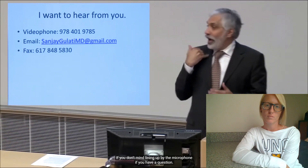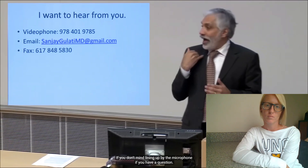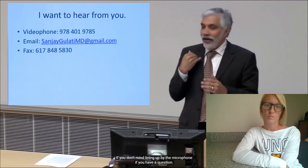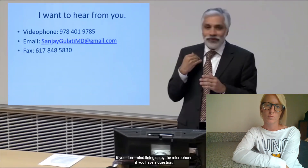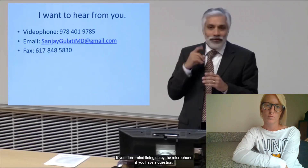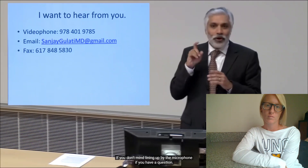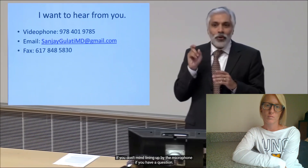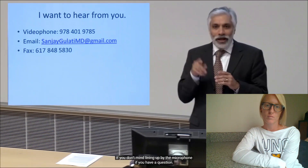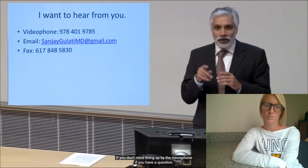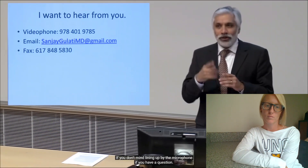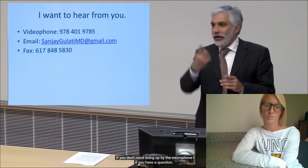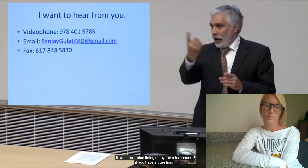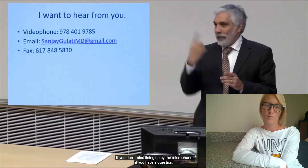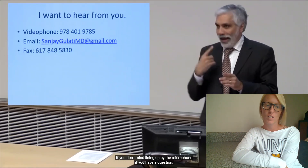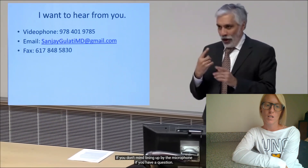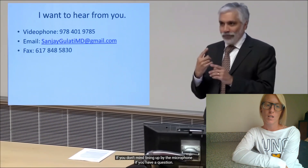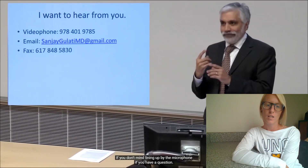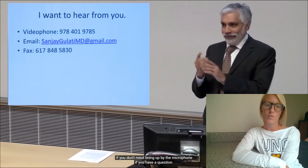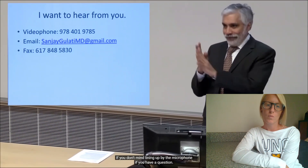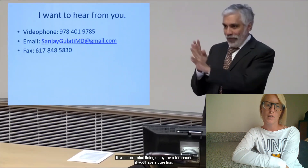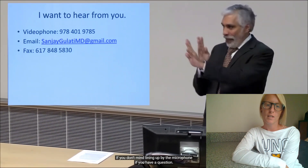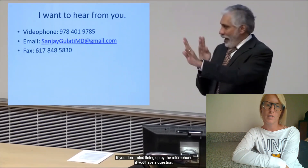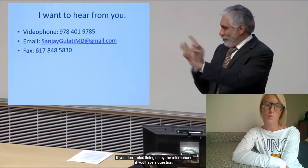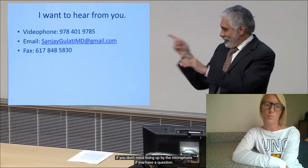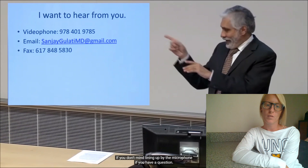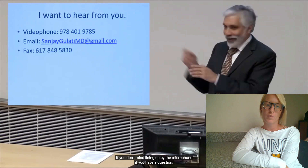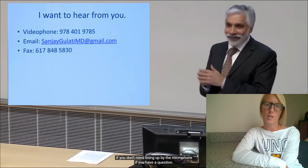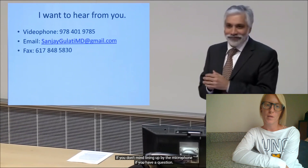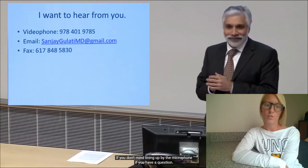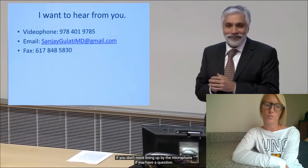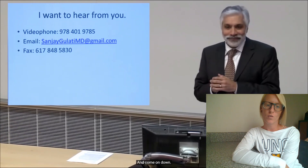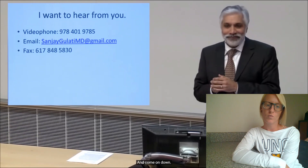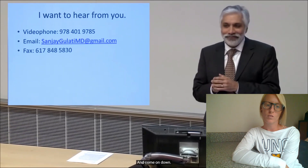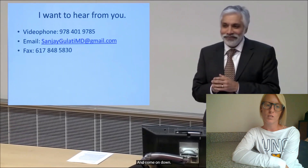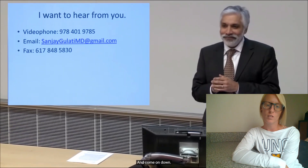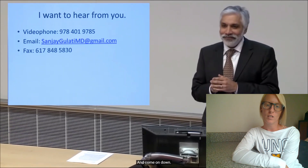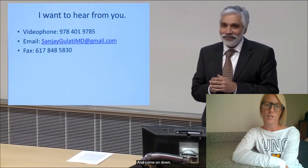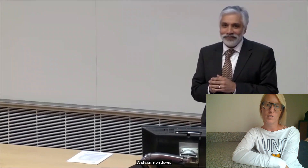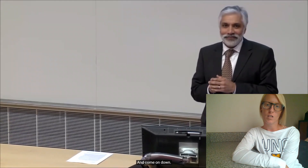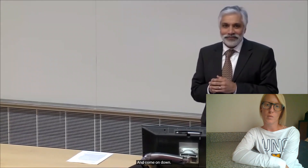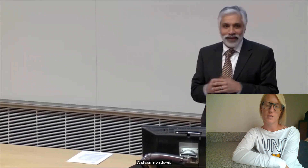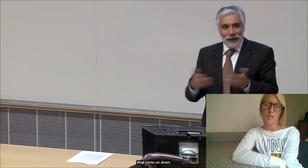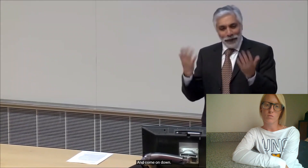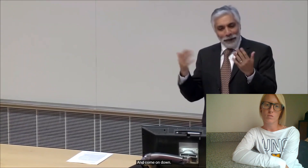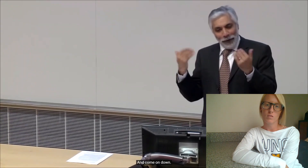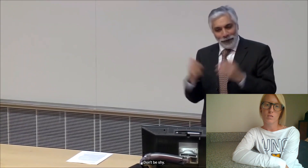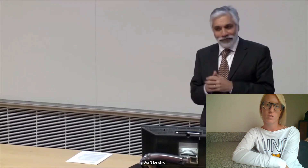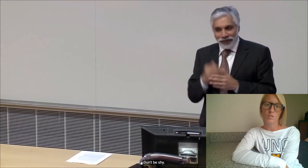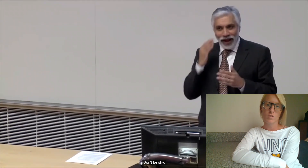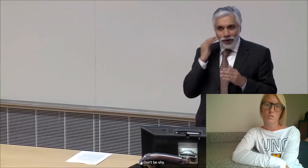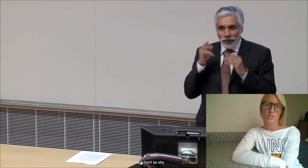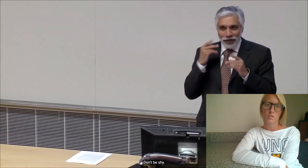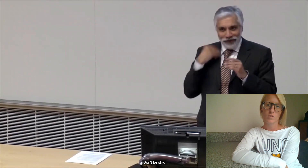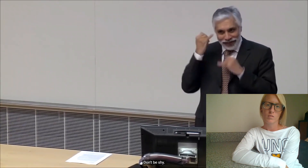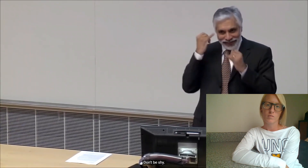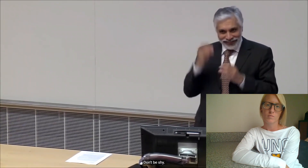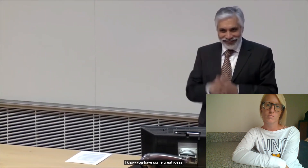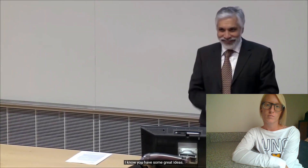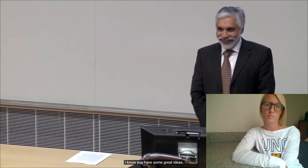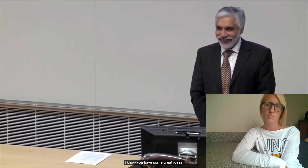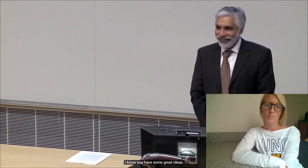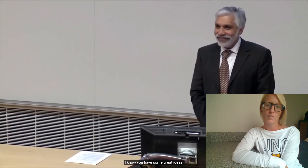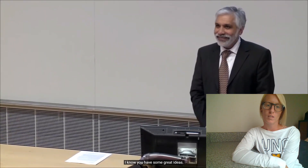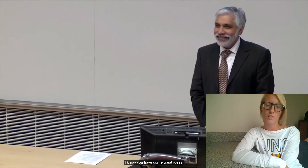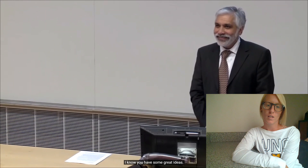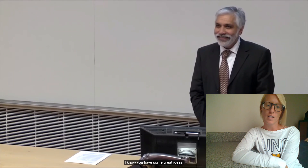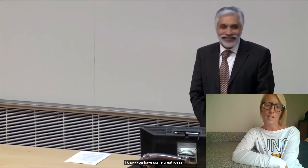If you don't mind lining up by If you the don't mind lining microphone, up if you have by a the question, microphone, and come on down. and come on down, don't be shy.